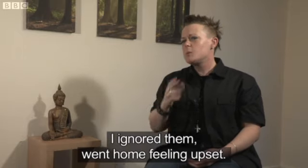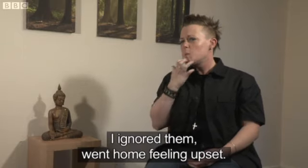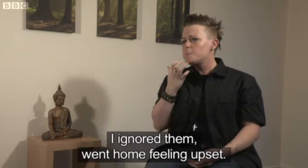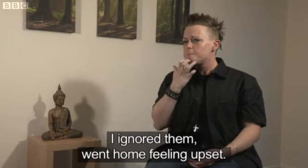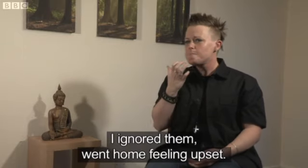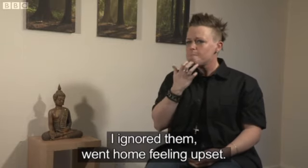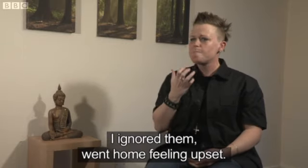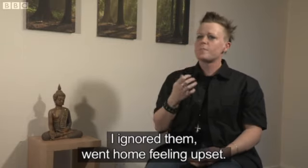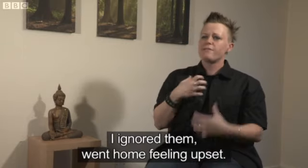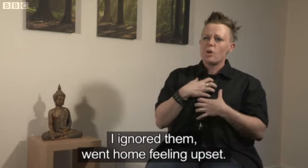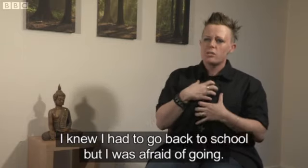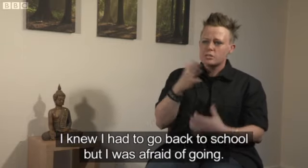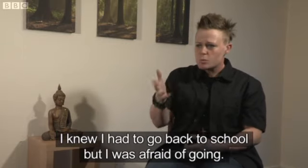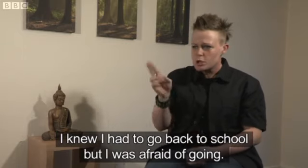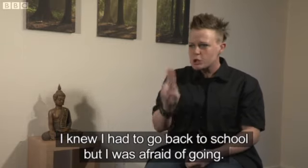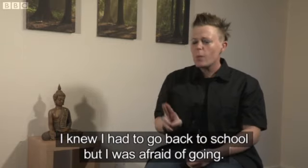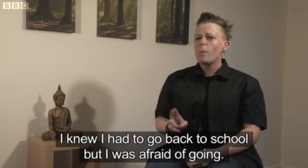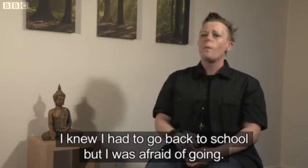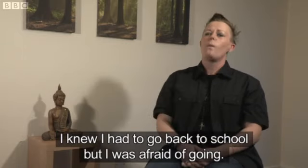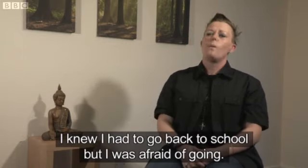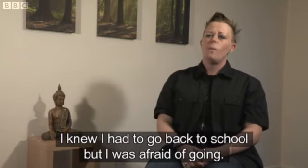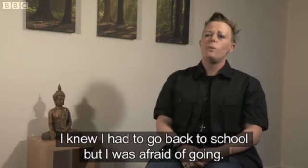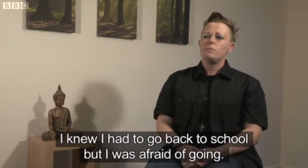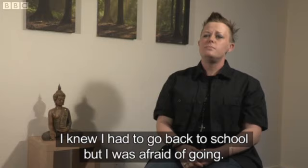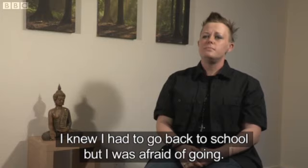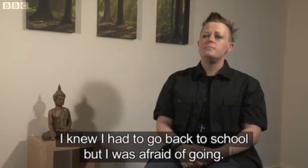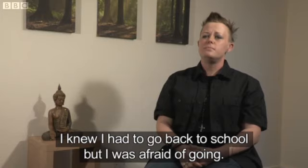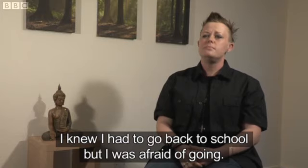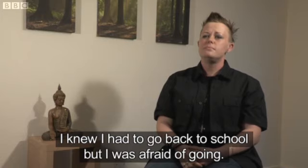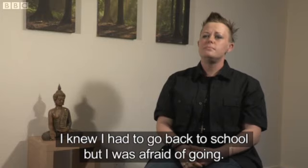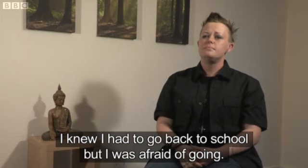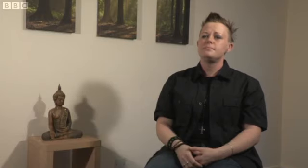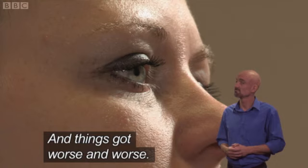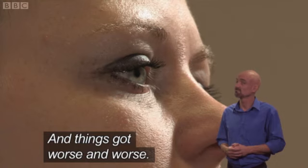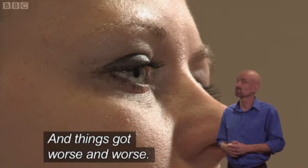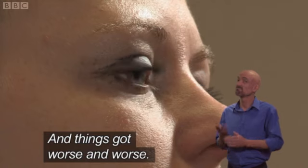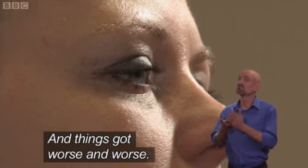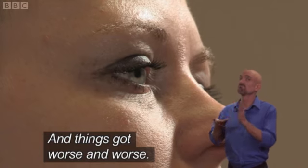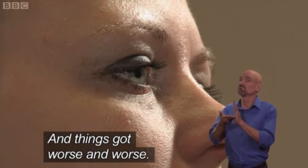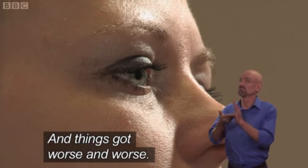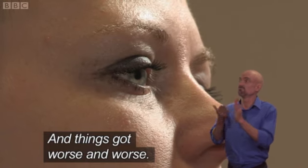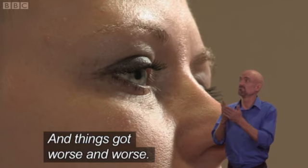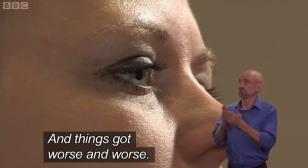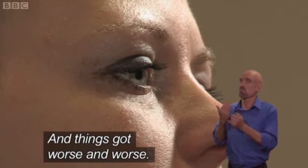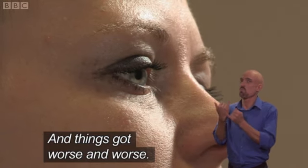feeling upset. I knew I had to go back to school, but I was afraid of going. And things got worse and worse.